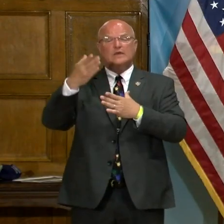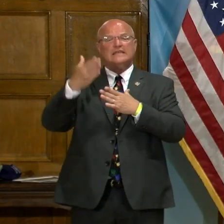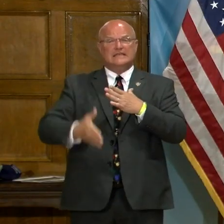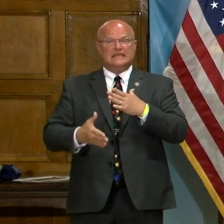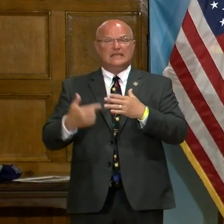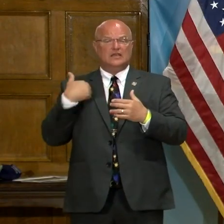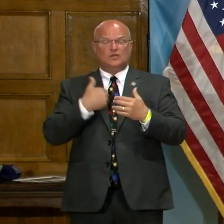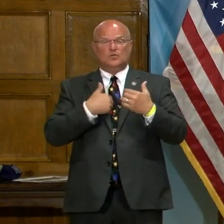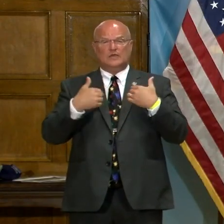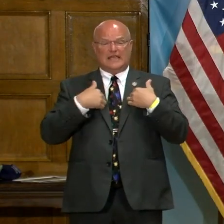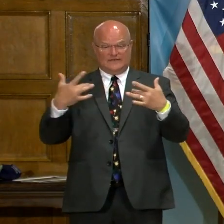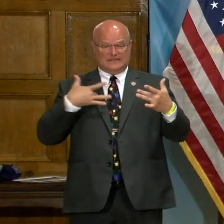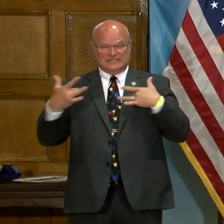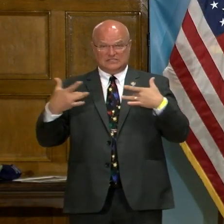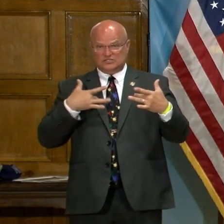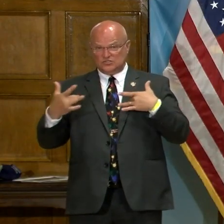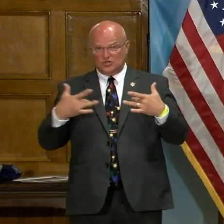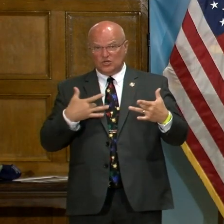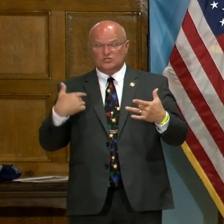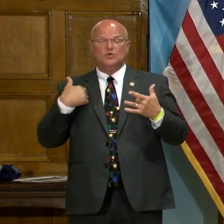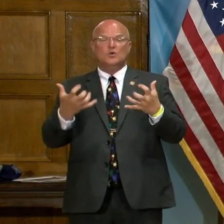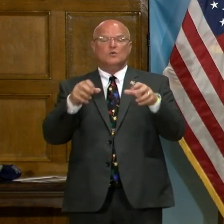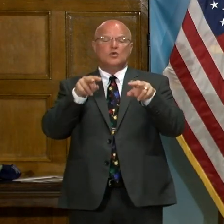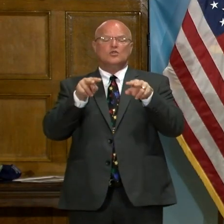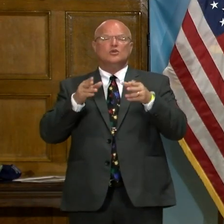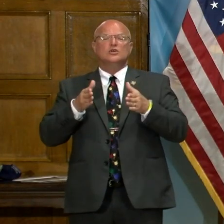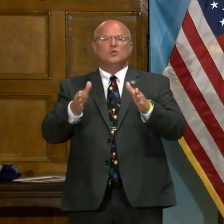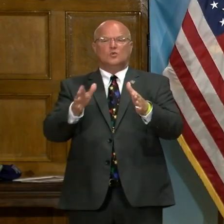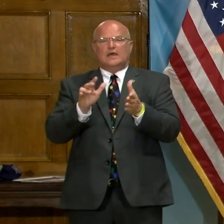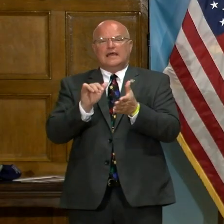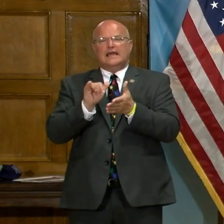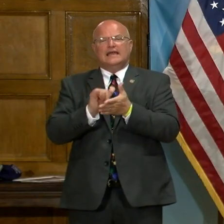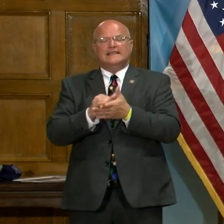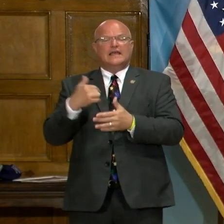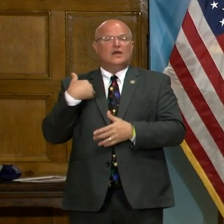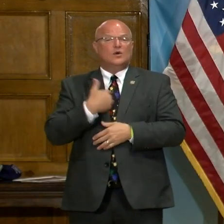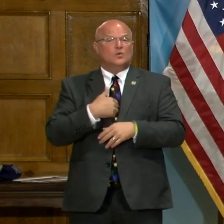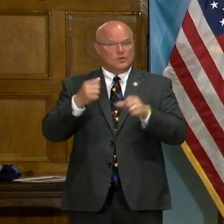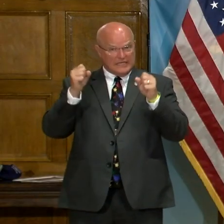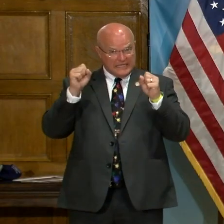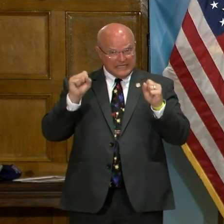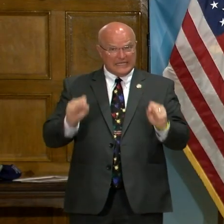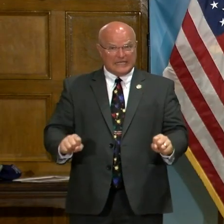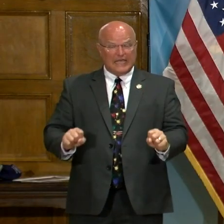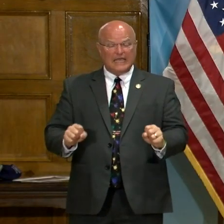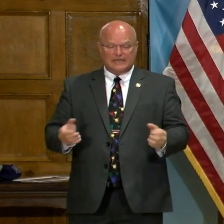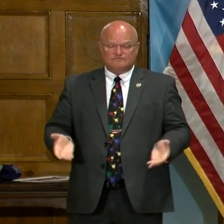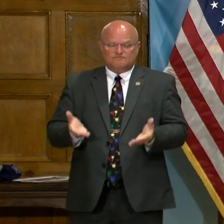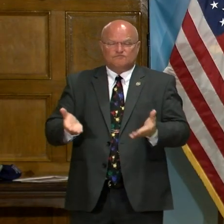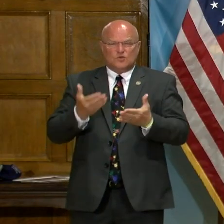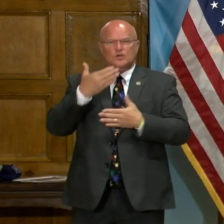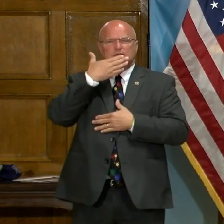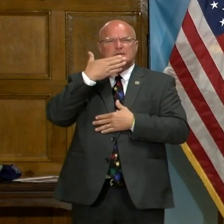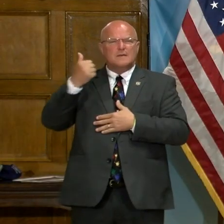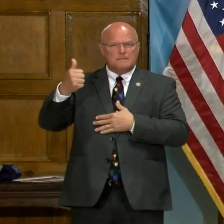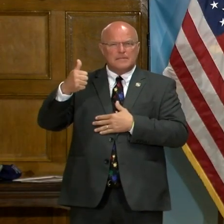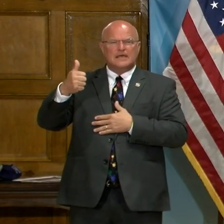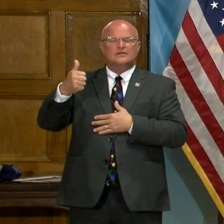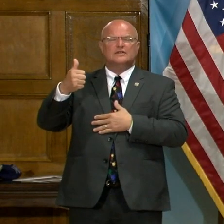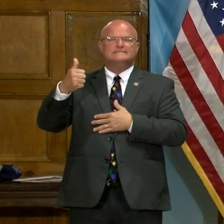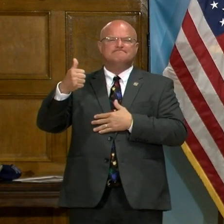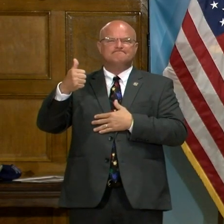weekend in which we have concerns there, we want to look at ways that we can encourage better